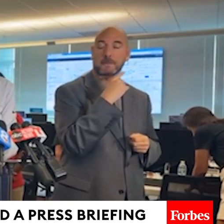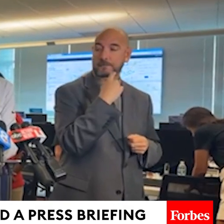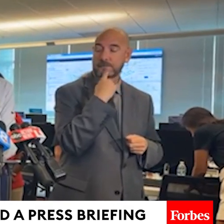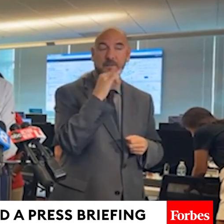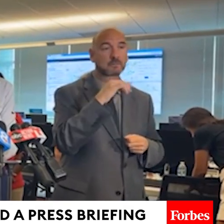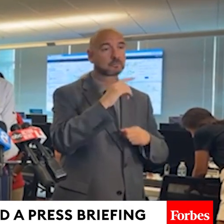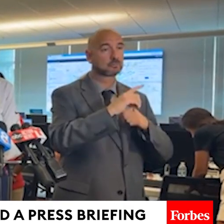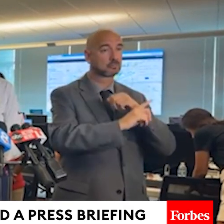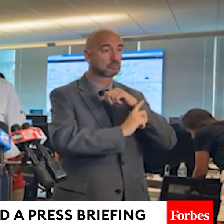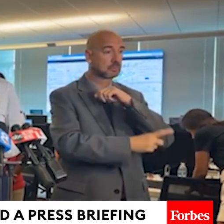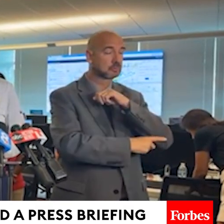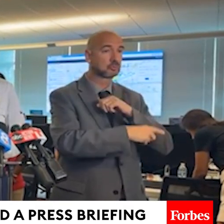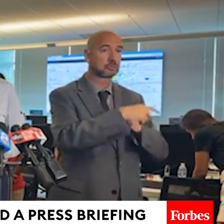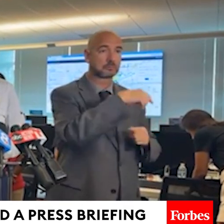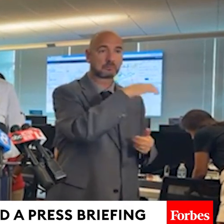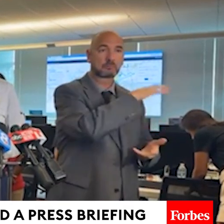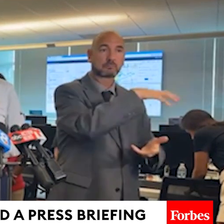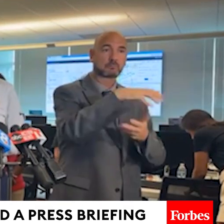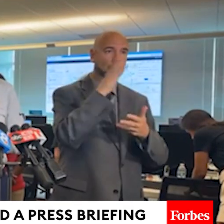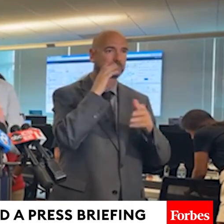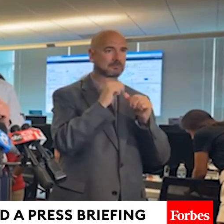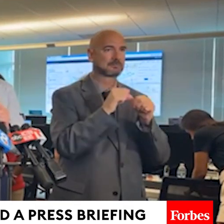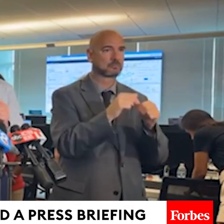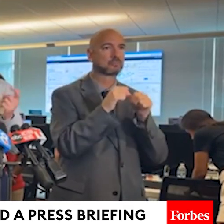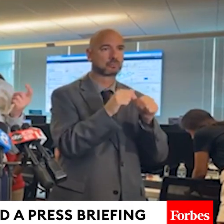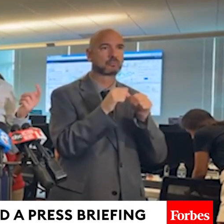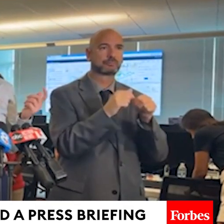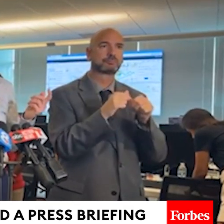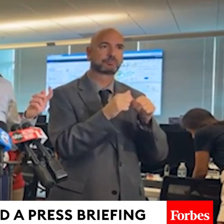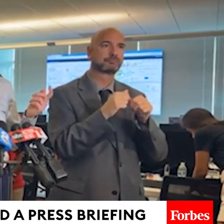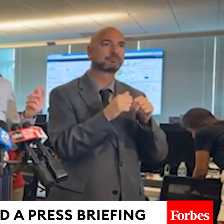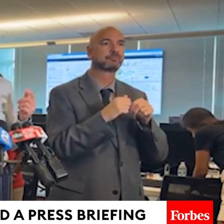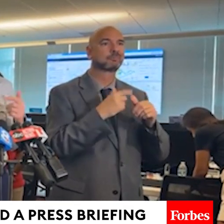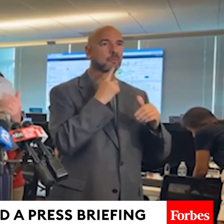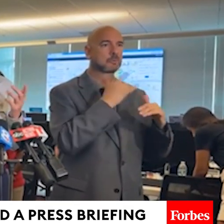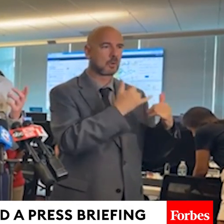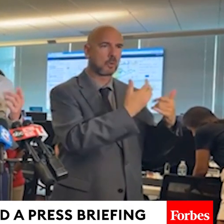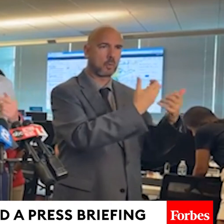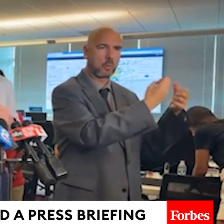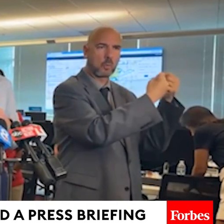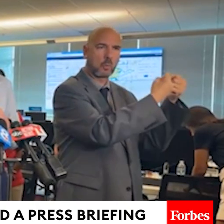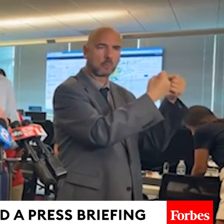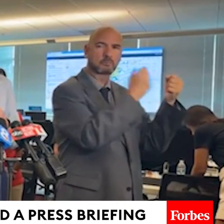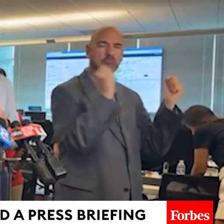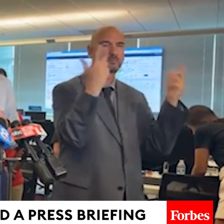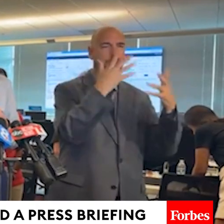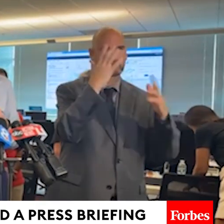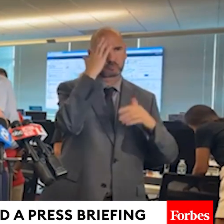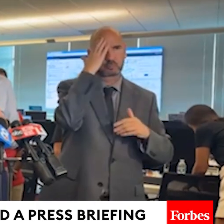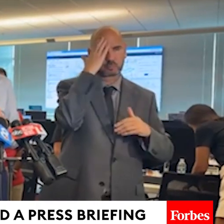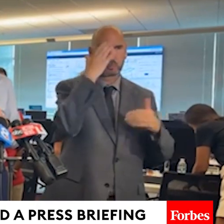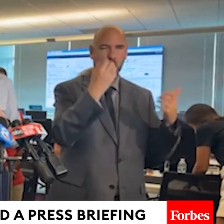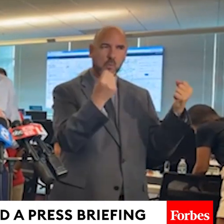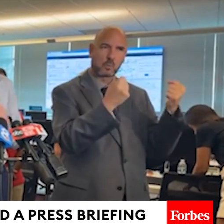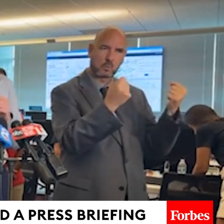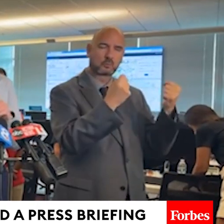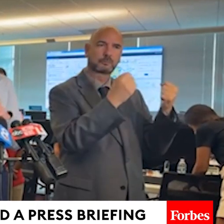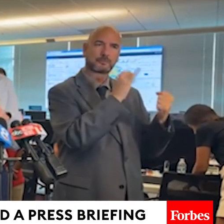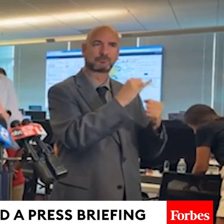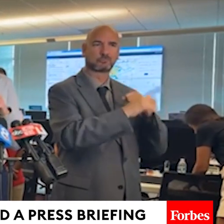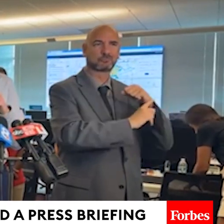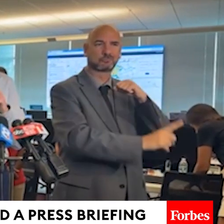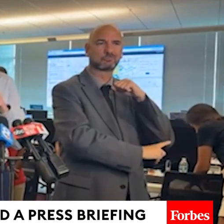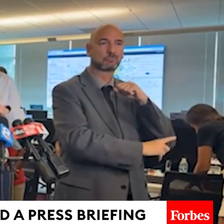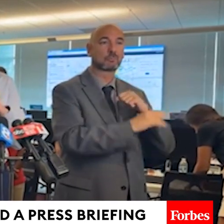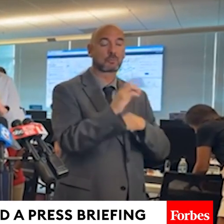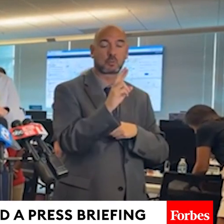collection continues. They were suspended, everybody knows that by now. The recycling and garbage